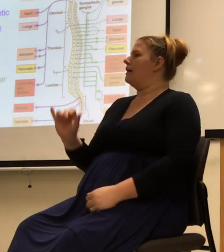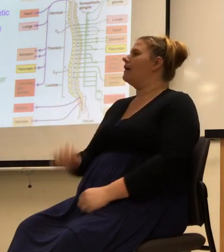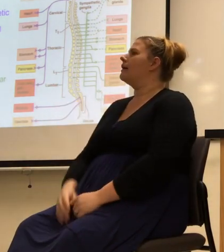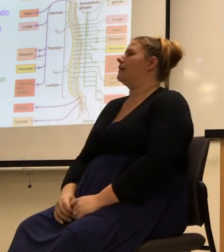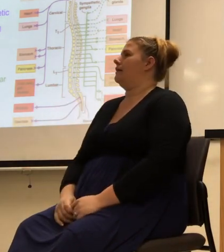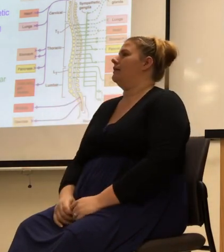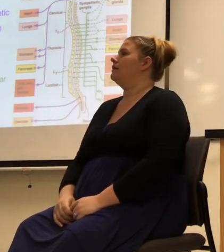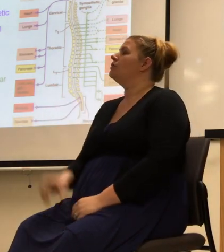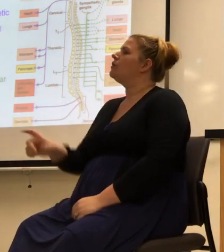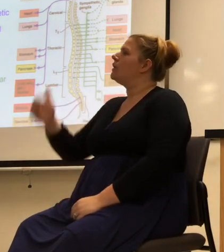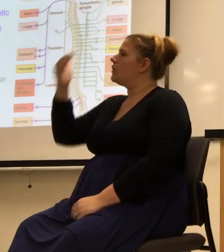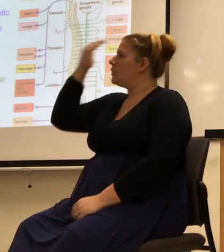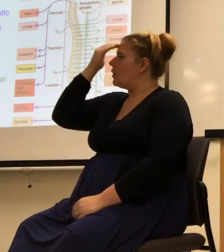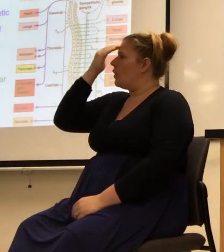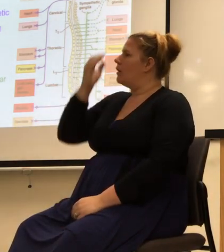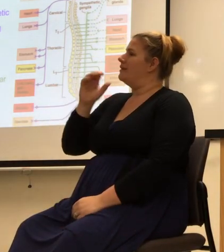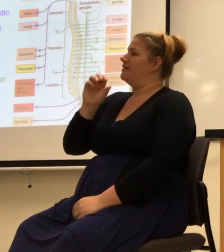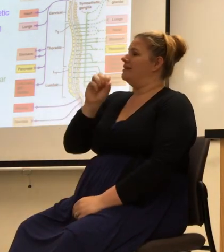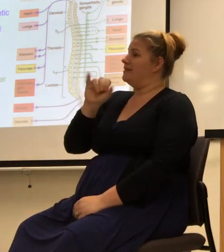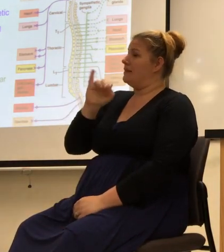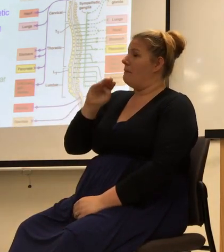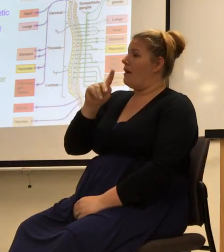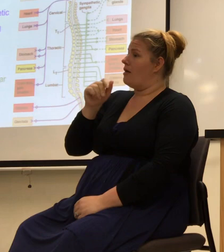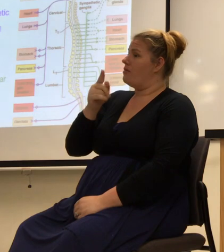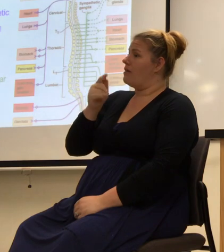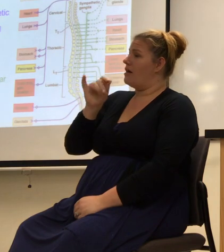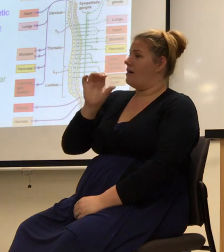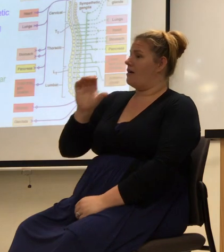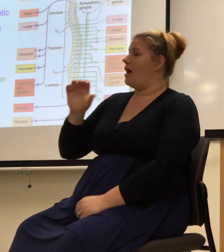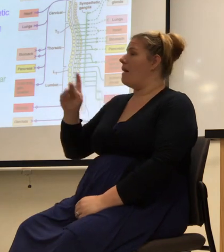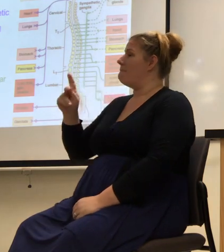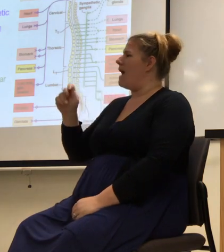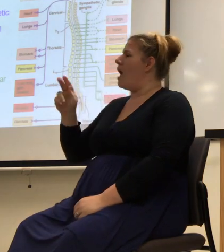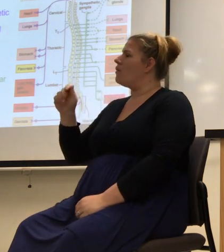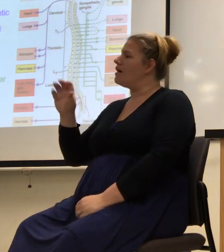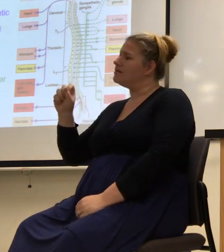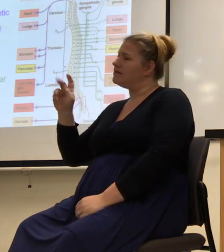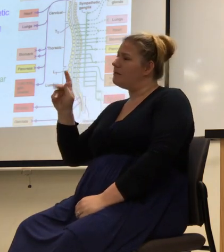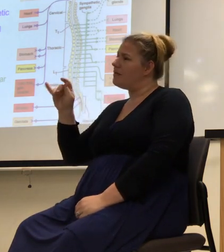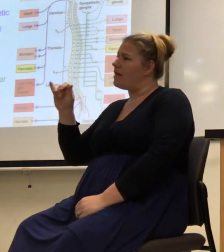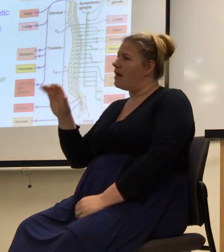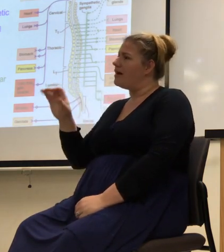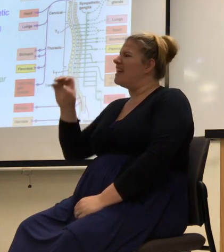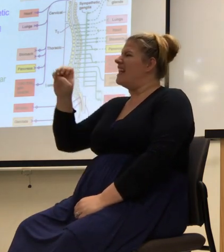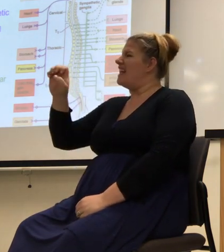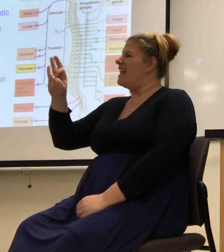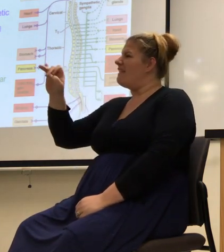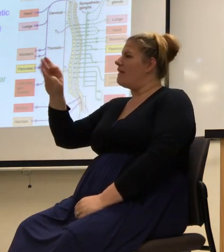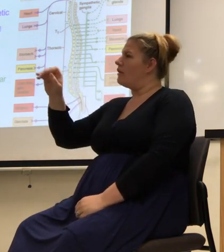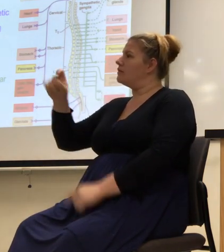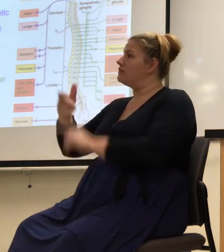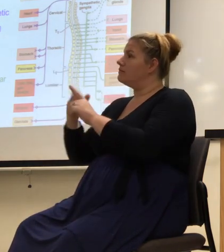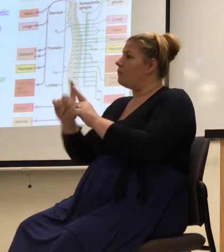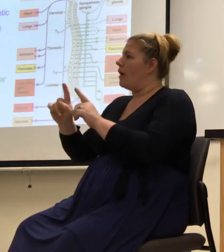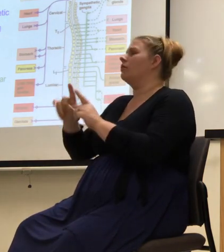the parasympathetic efferents, where they come off of the central nervous system.